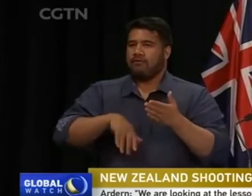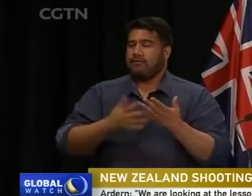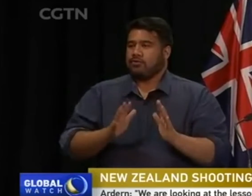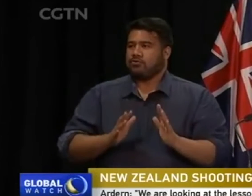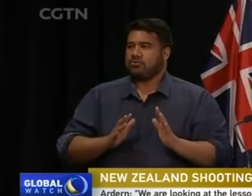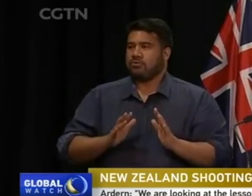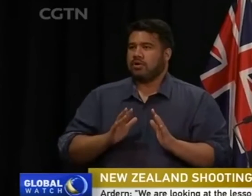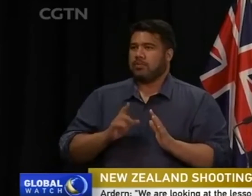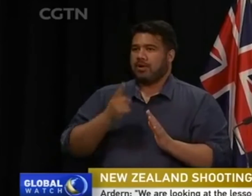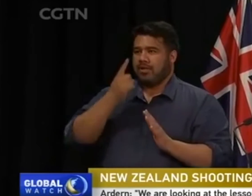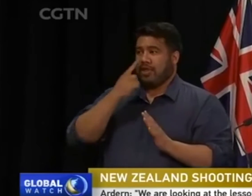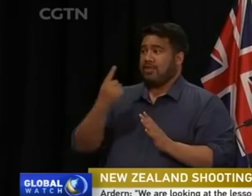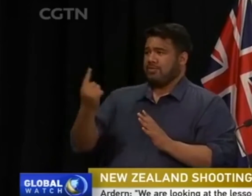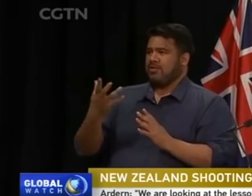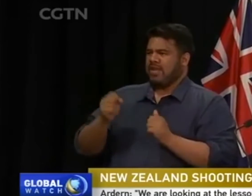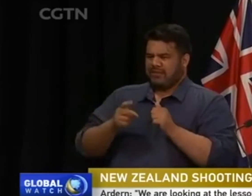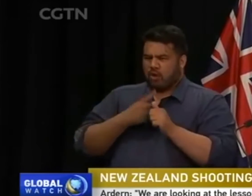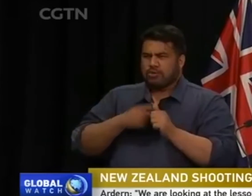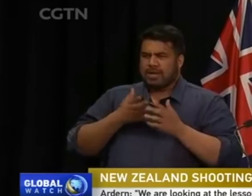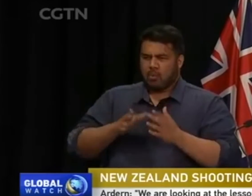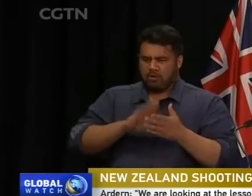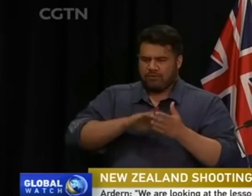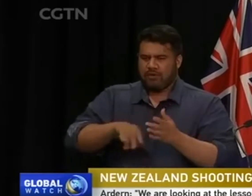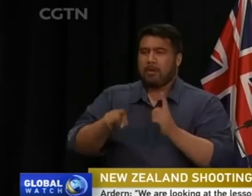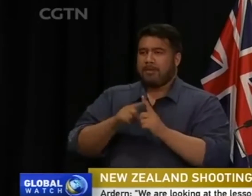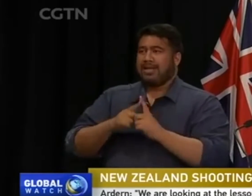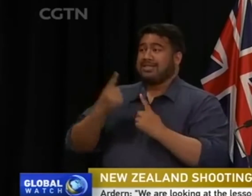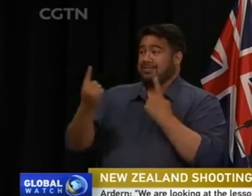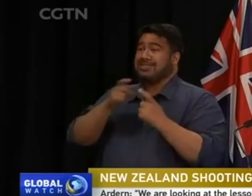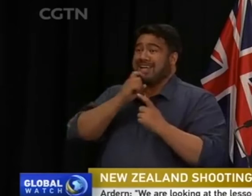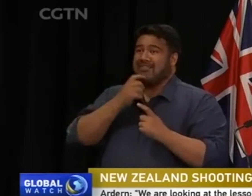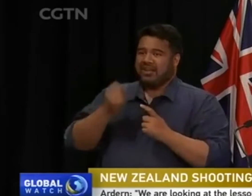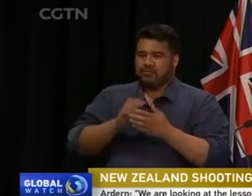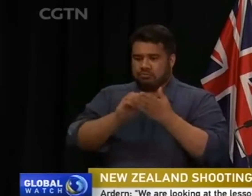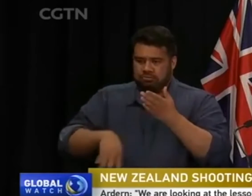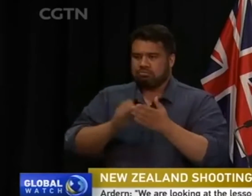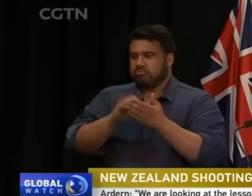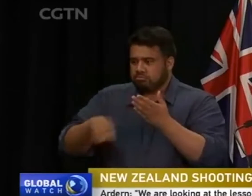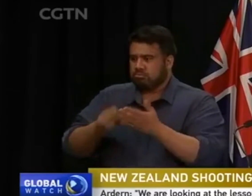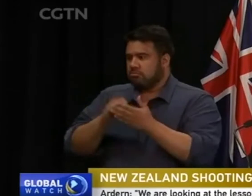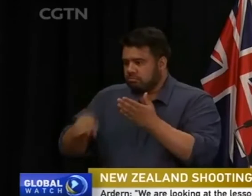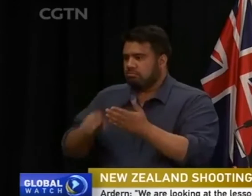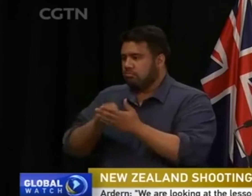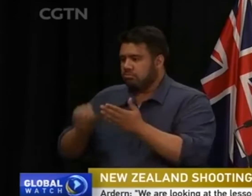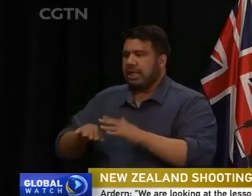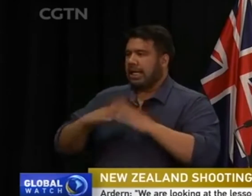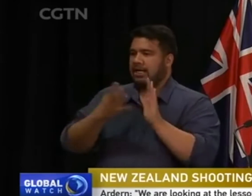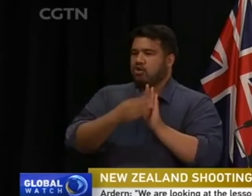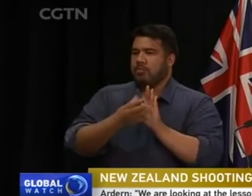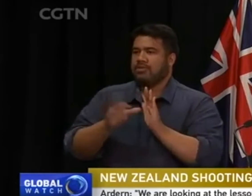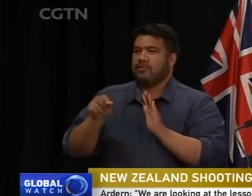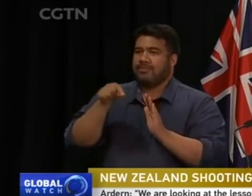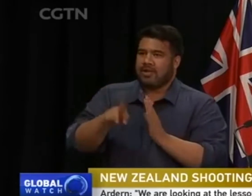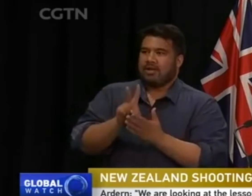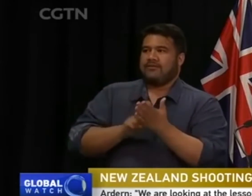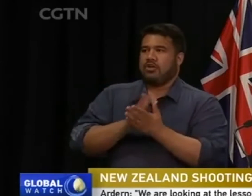also, I believe, manually, in some cases, as I understand, remove any replica of that